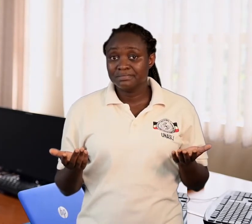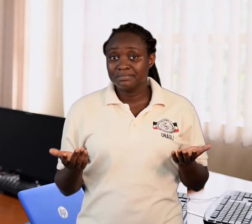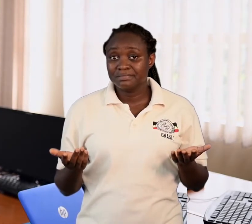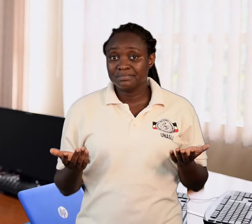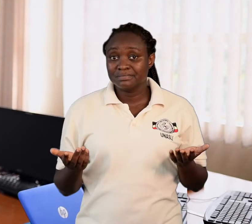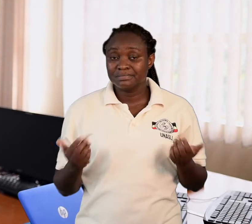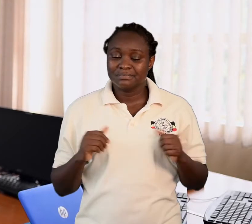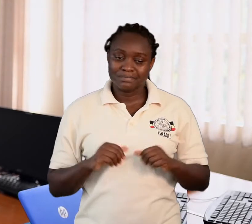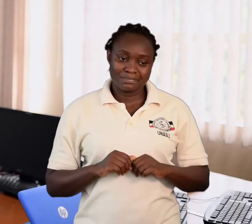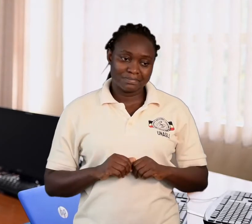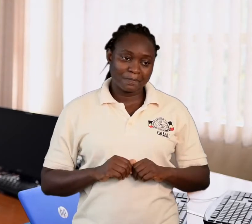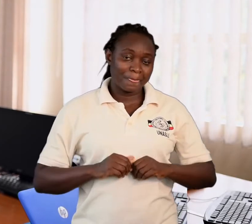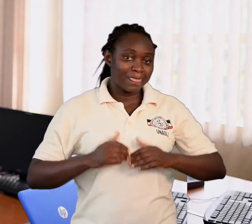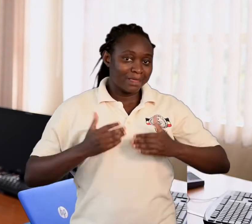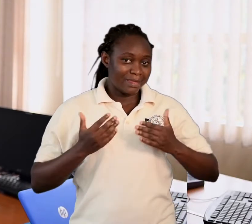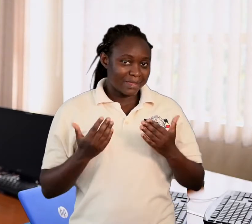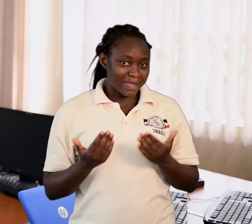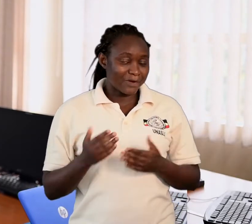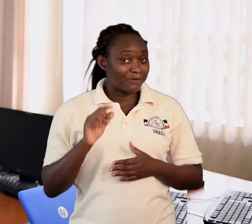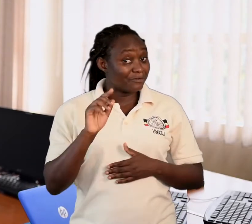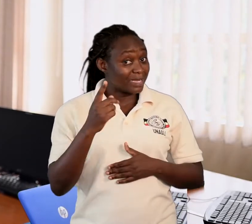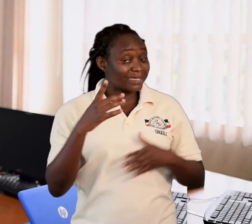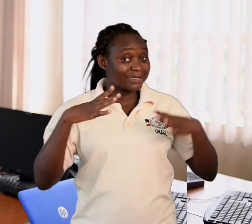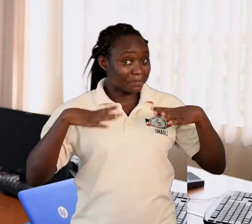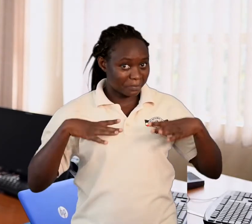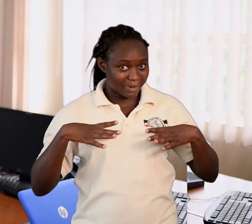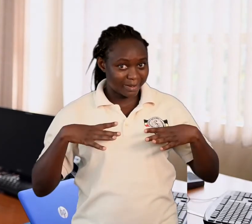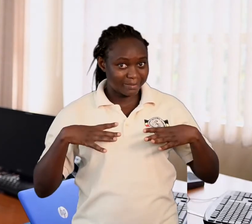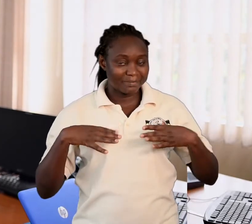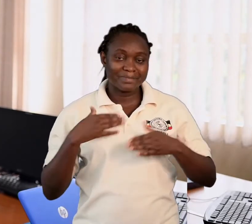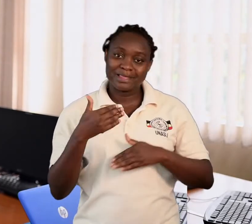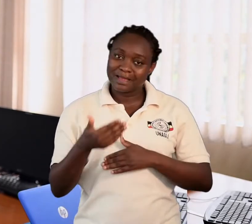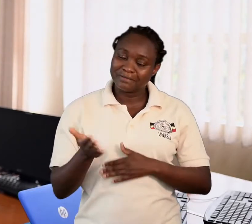Now let us have a short break.